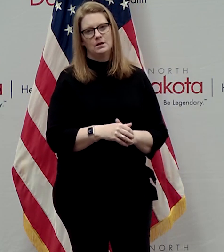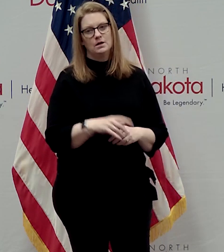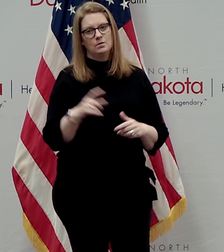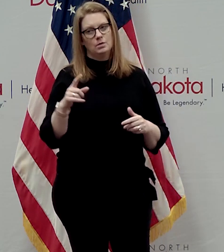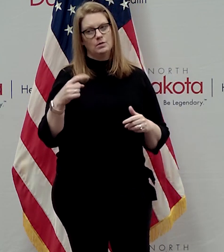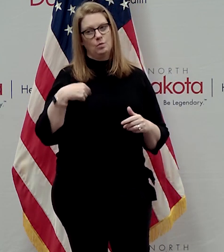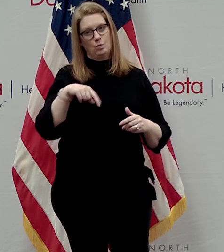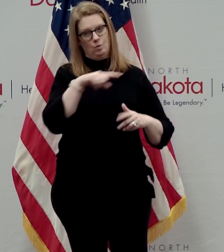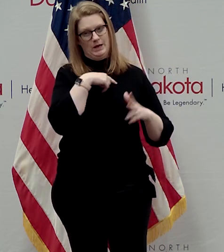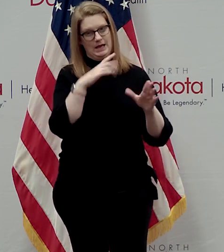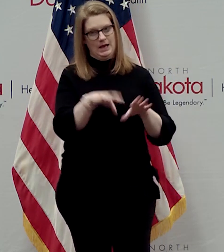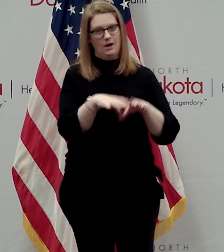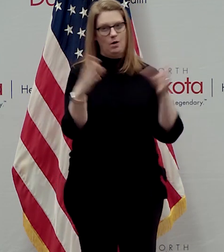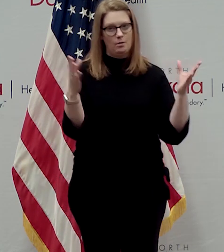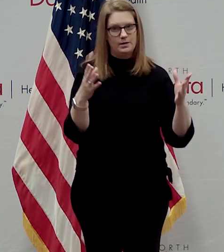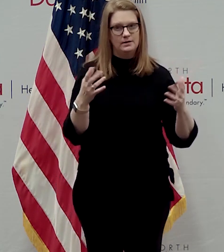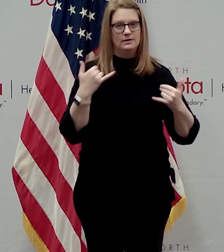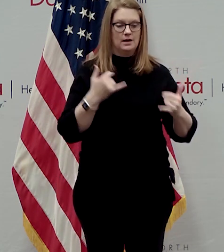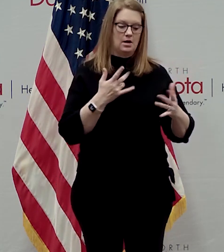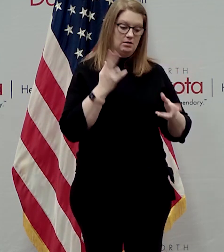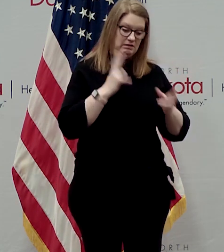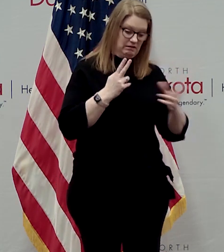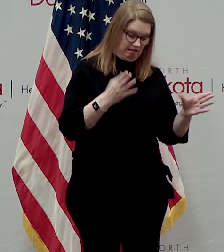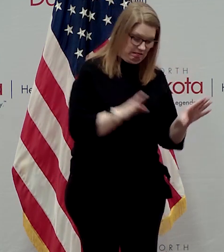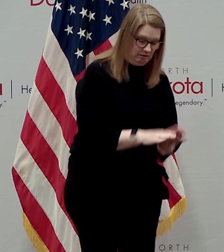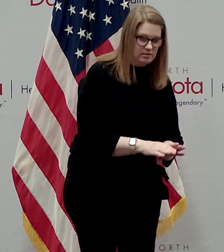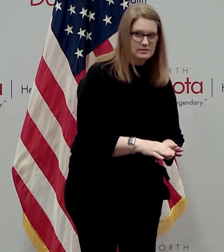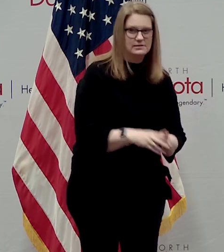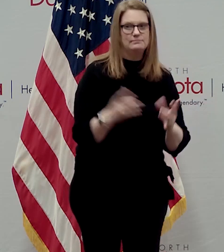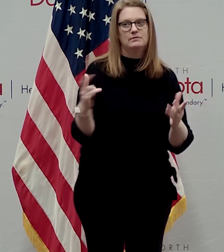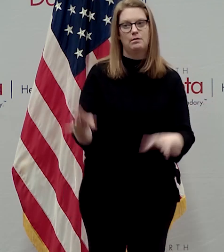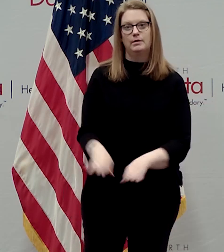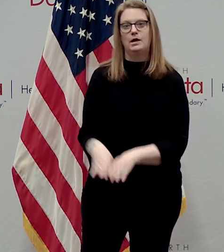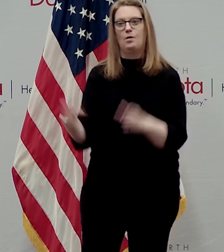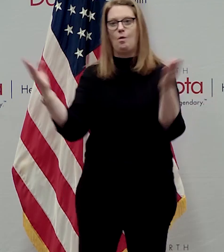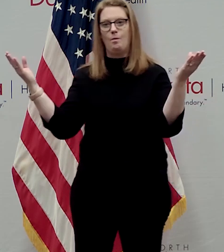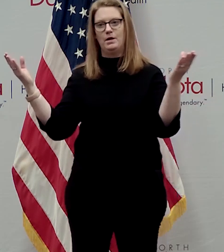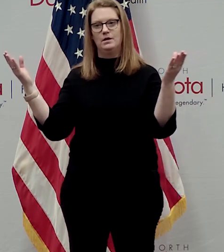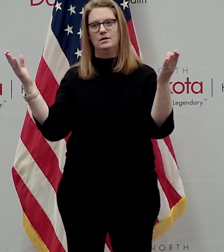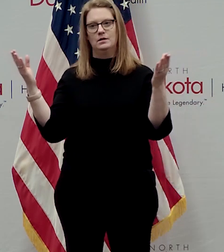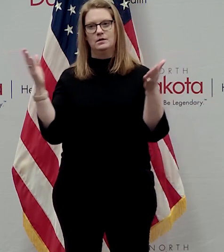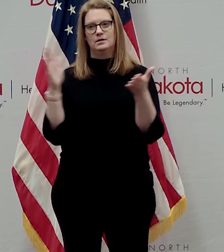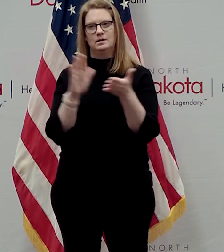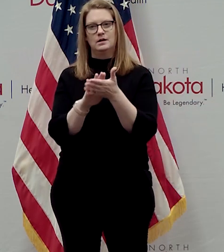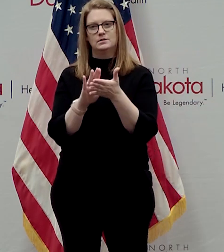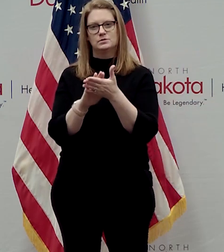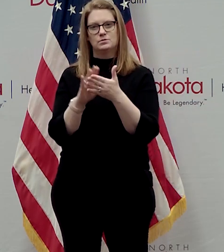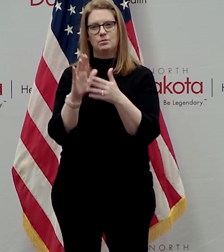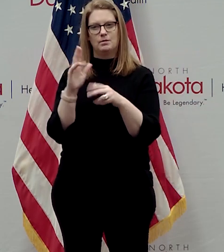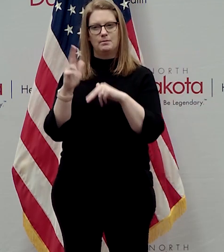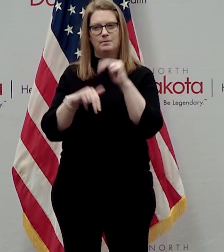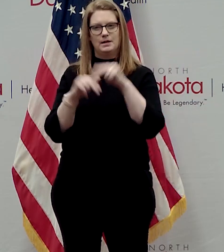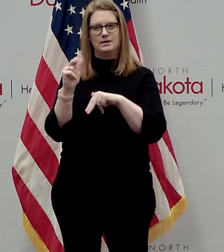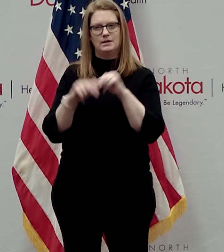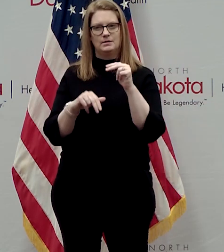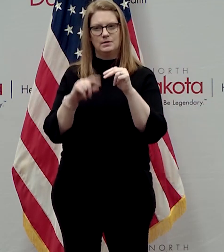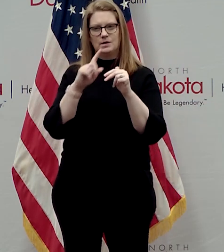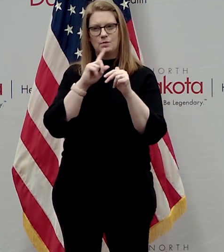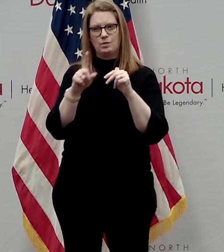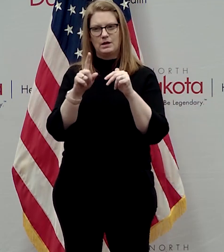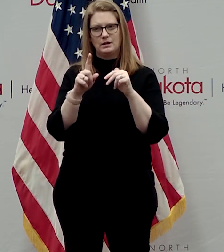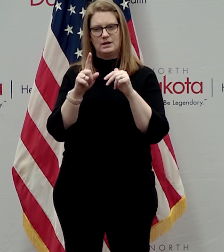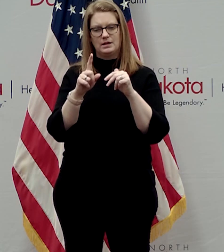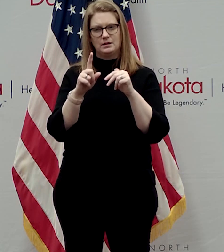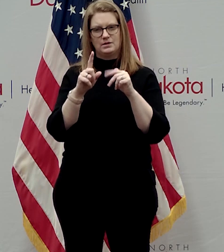we think of like, hey, we closed them in a hurry and we're going to reopen them. You know, could you reopen a school building with very different operating procedures in terms